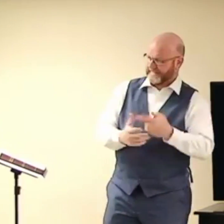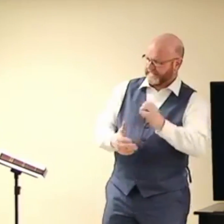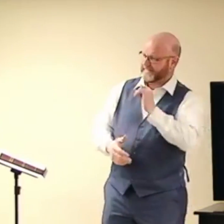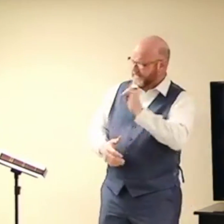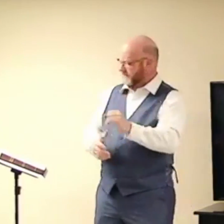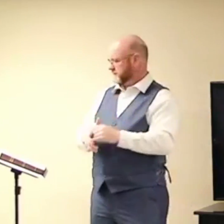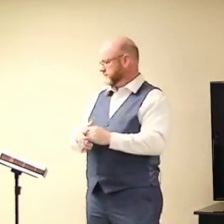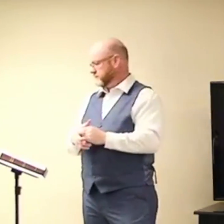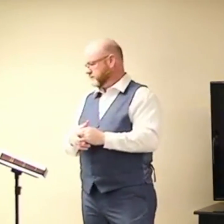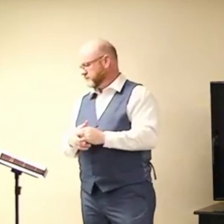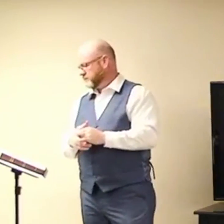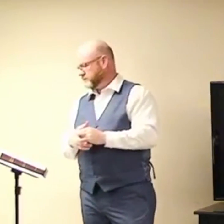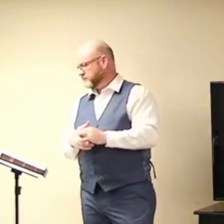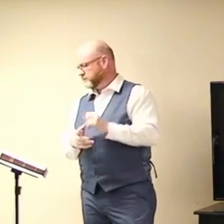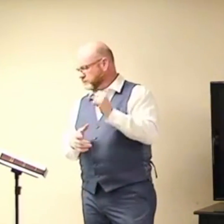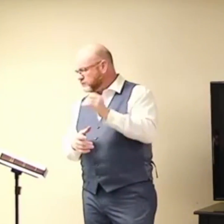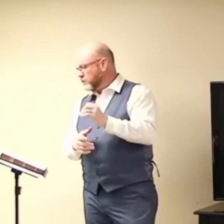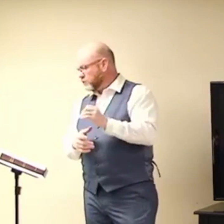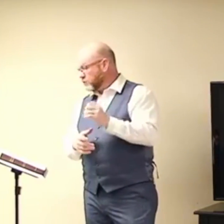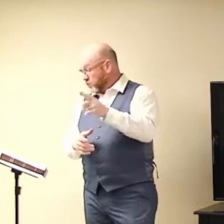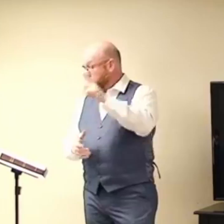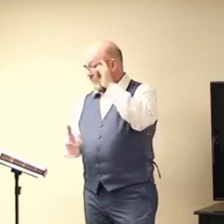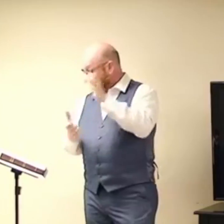Jesus is God.